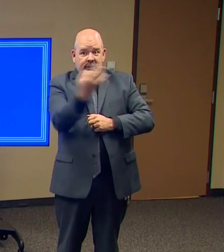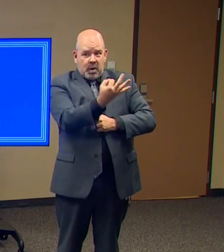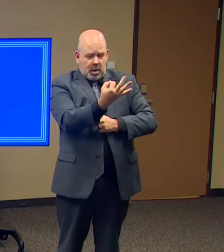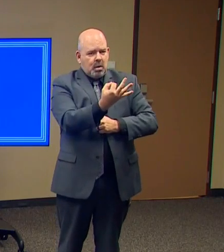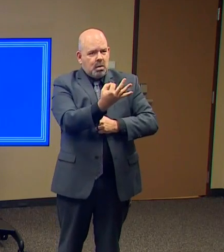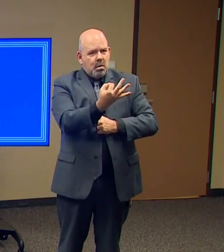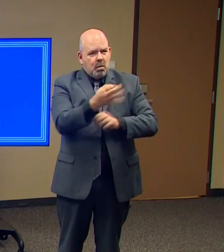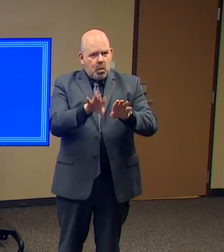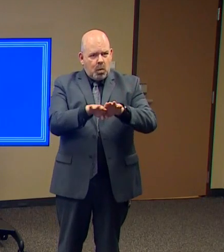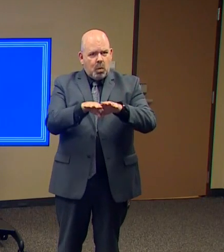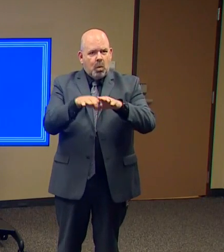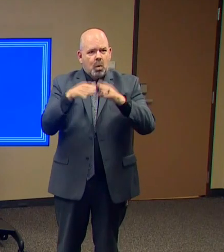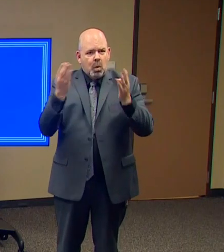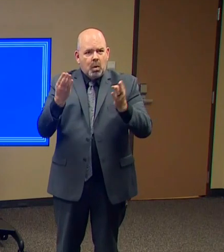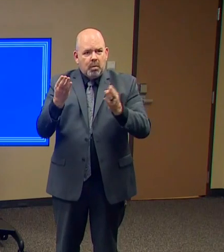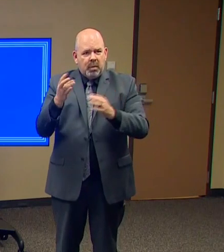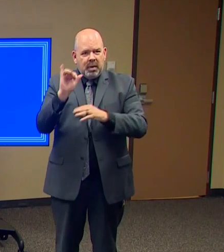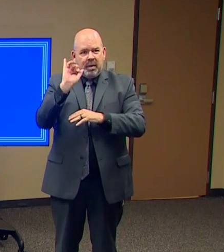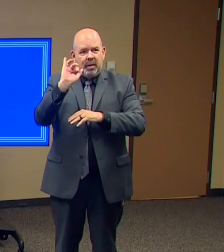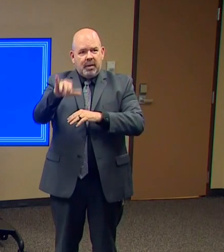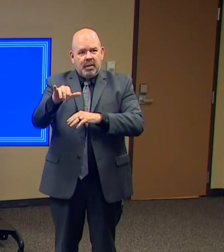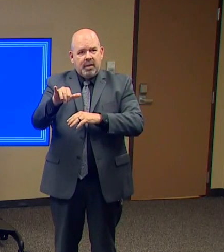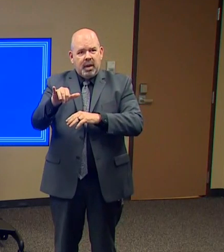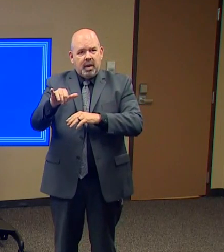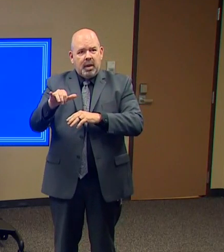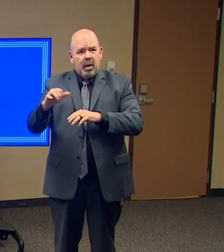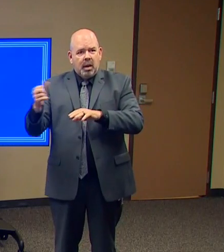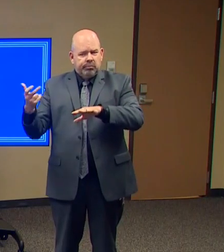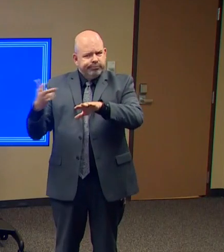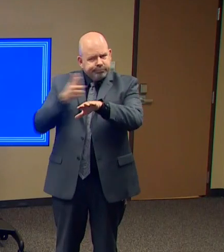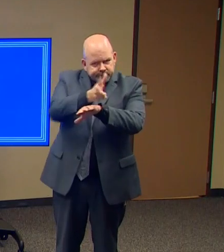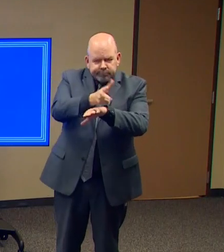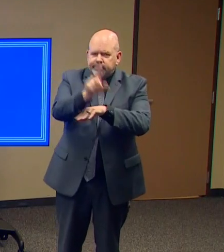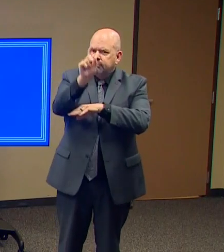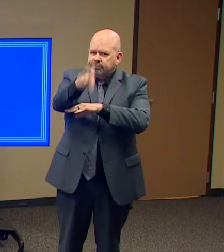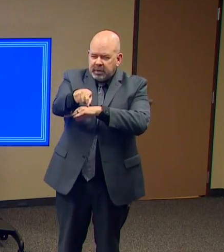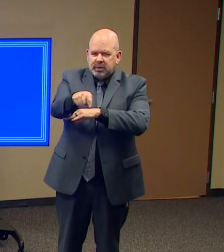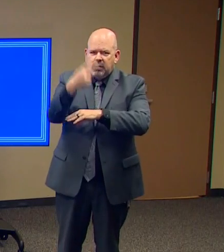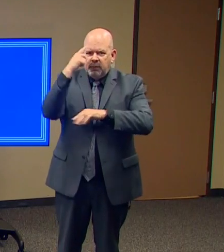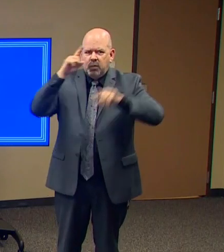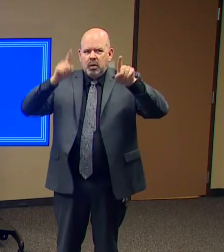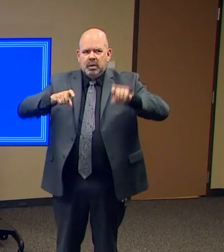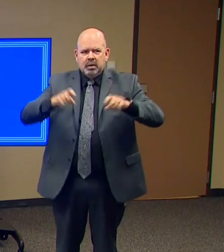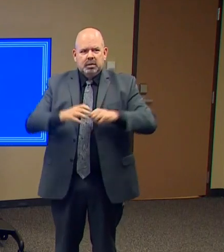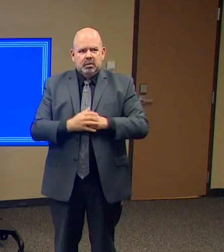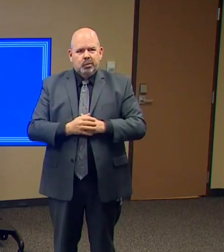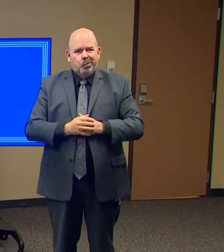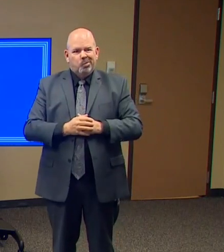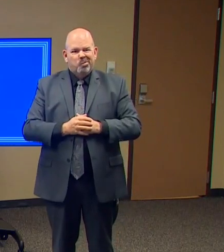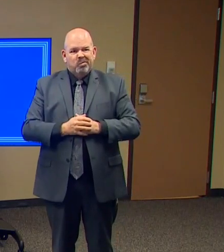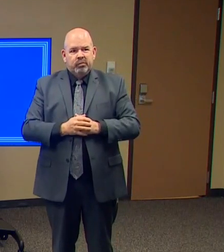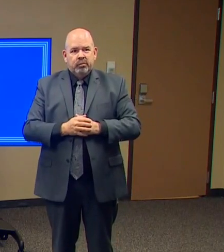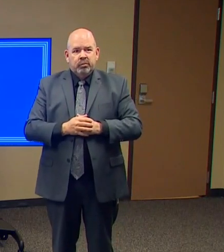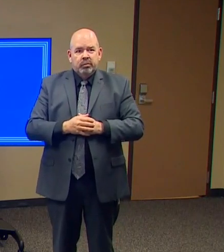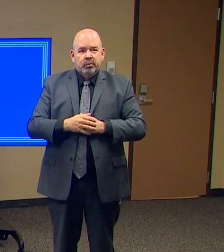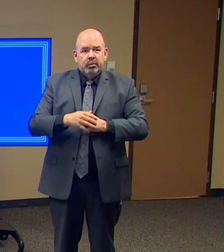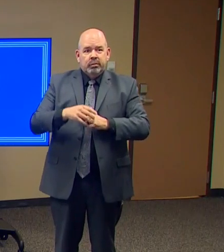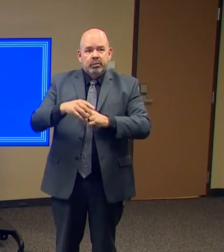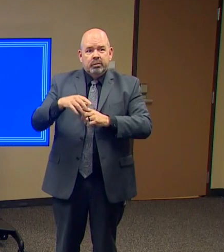9. And so you go to that. You can get more information, again, on that at